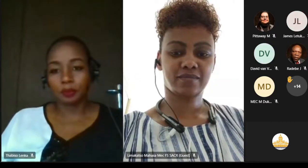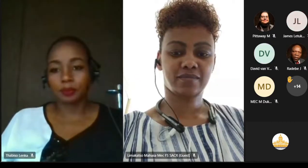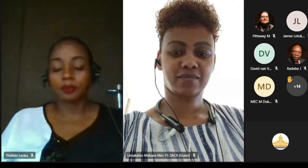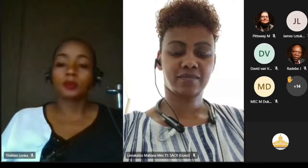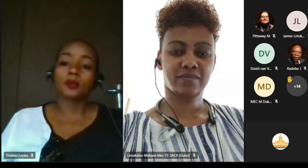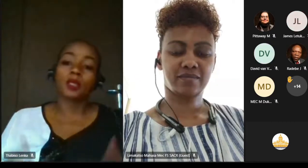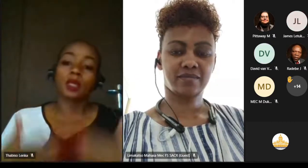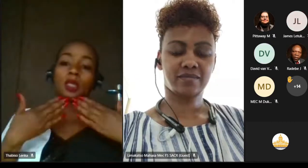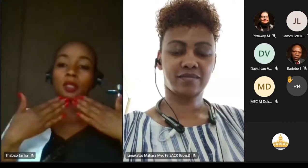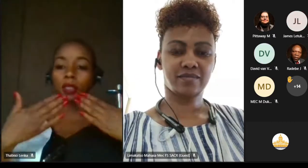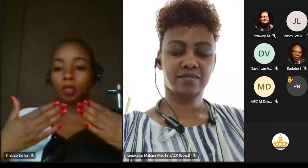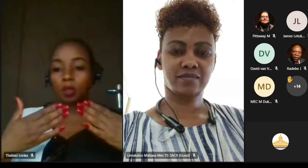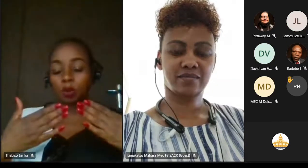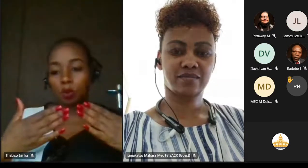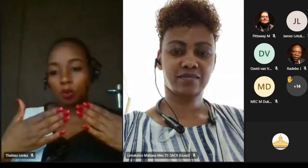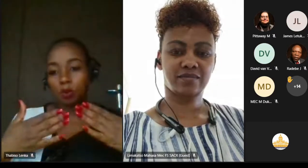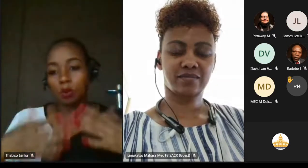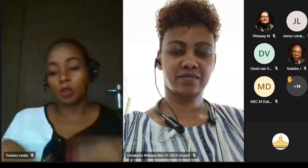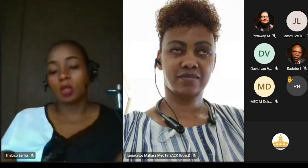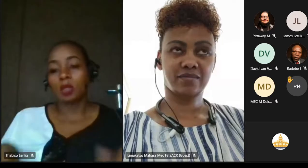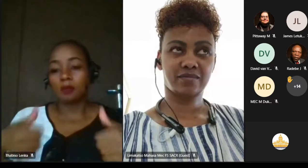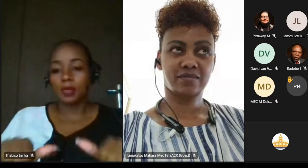Thank you.